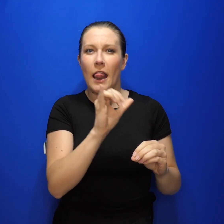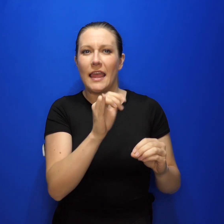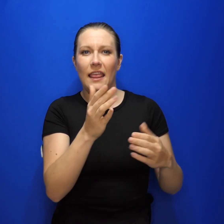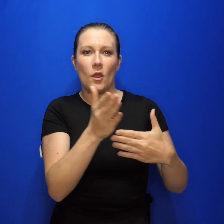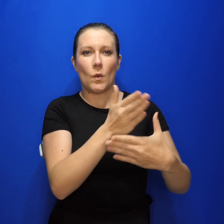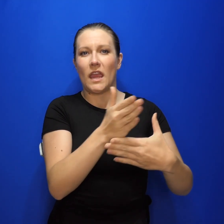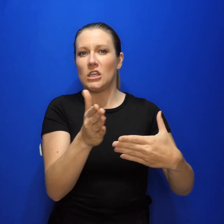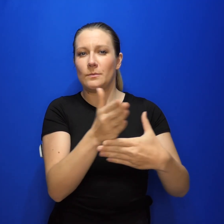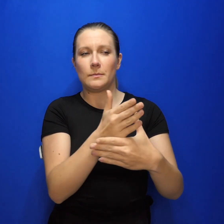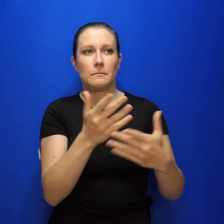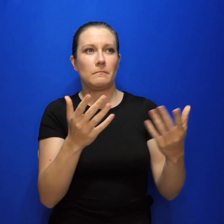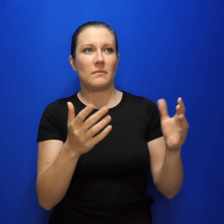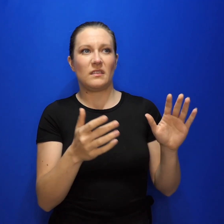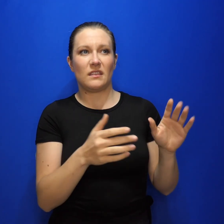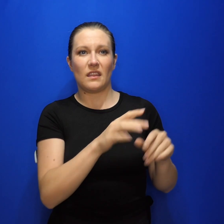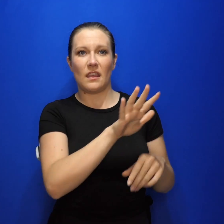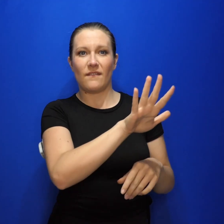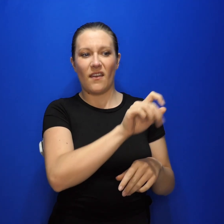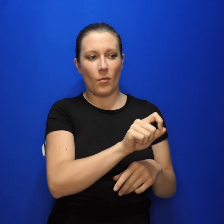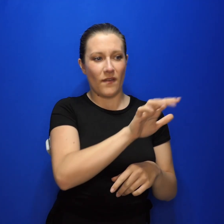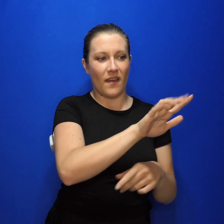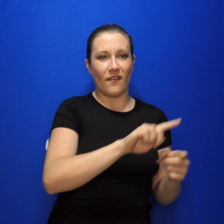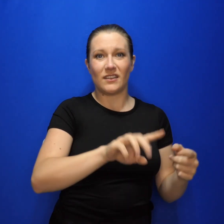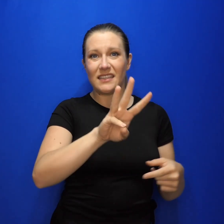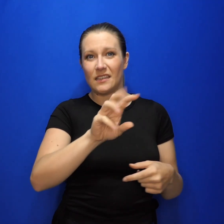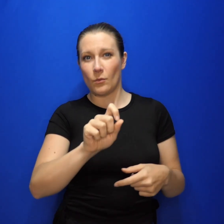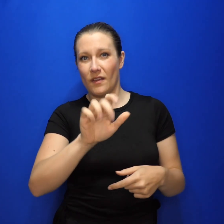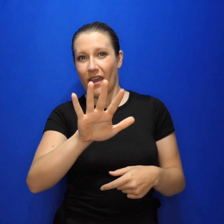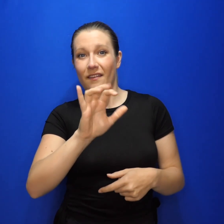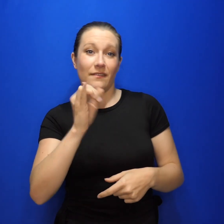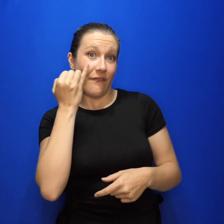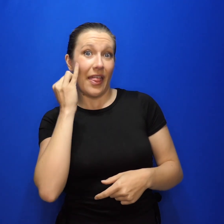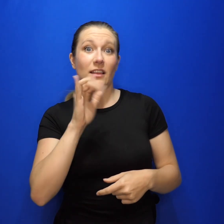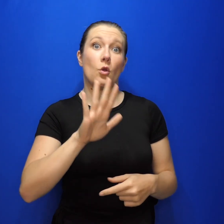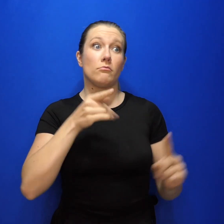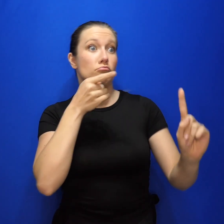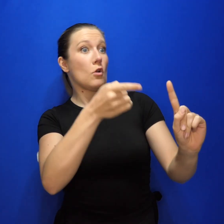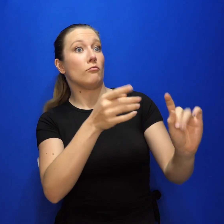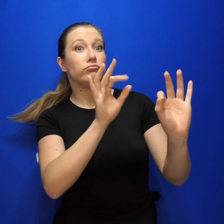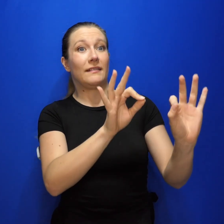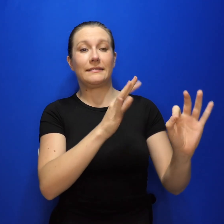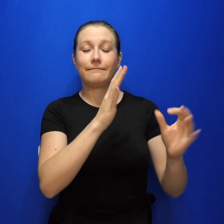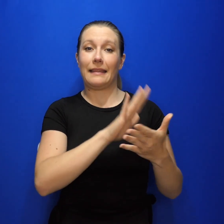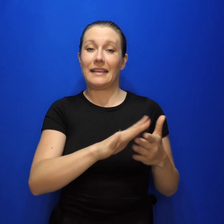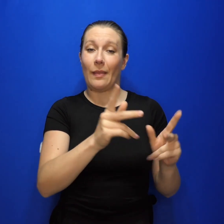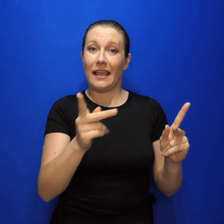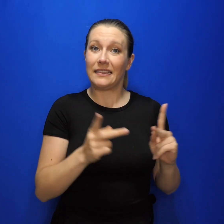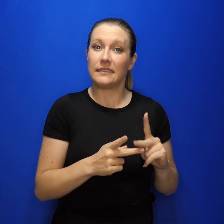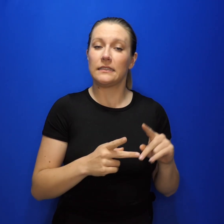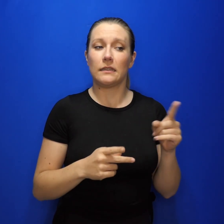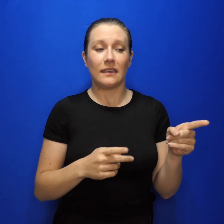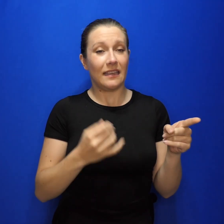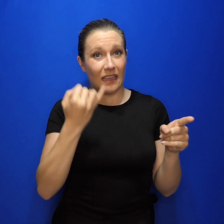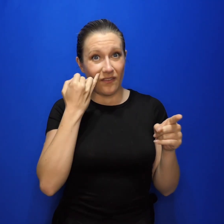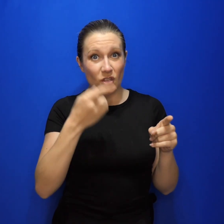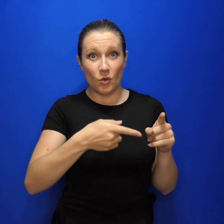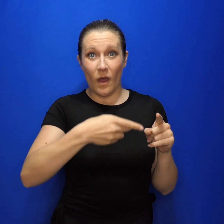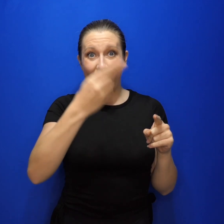some range of 5.5 to 6.5, if that's your pie in the sky kind of place to get to. If you're higher than